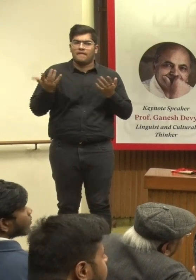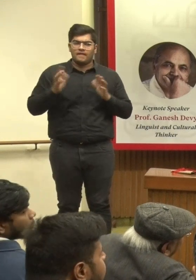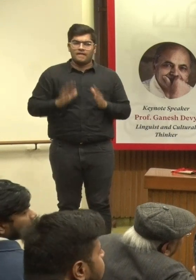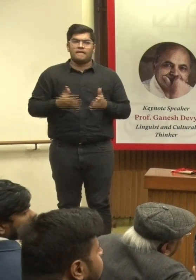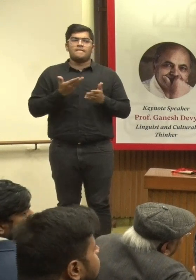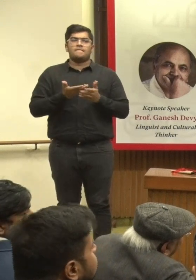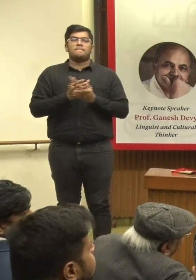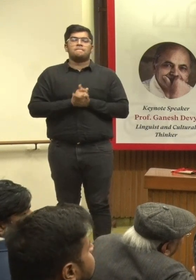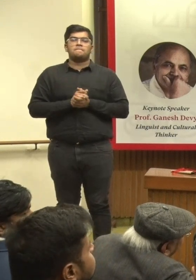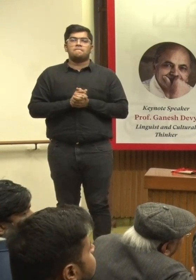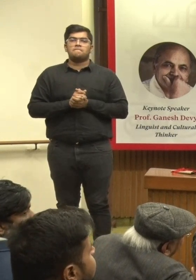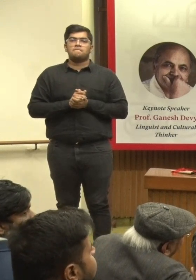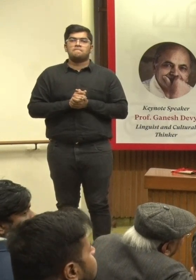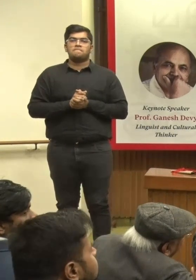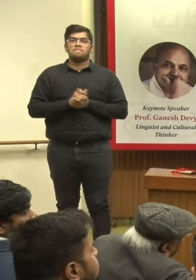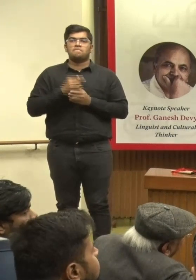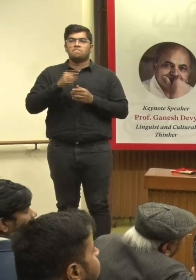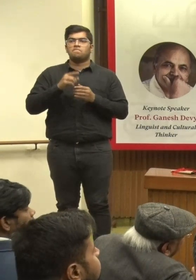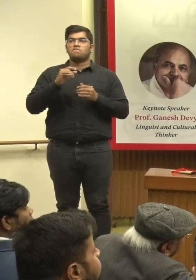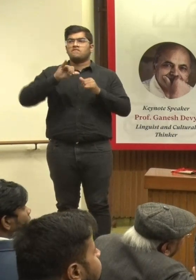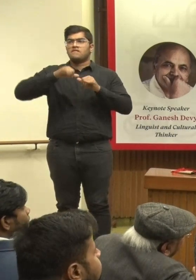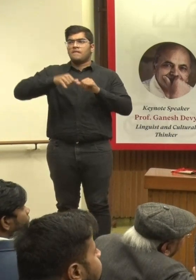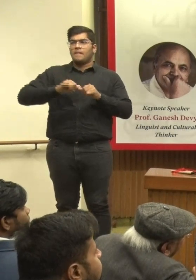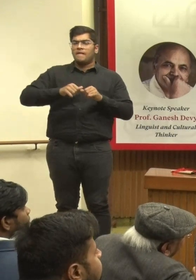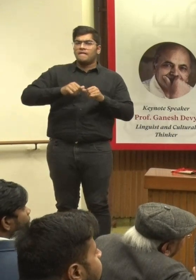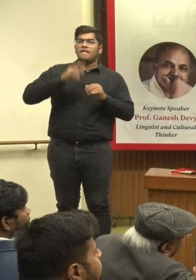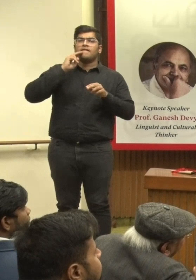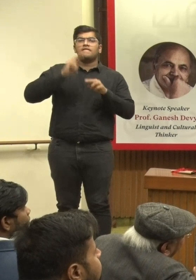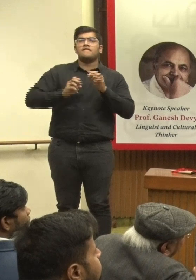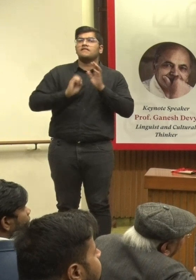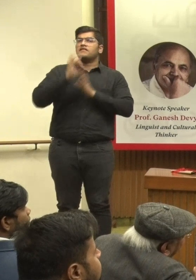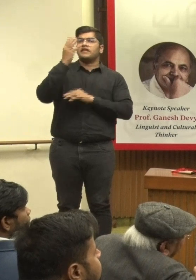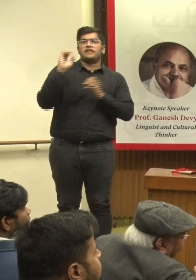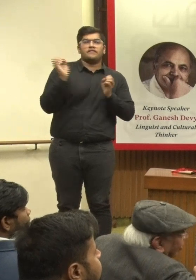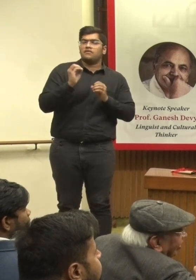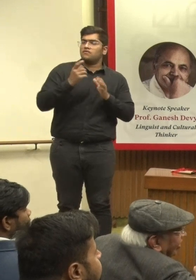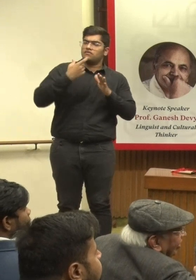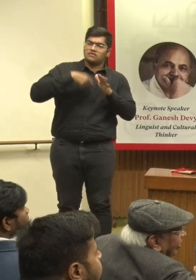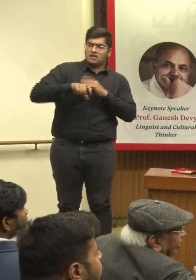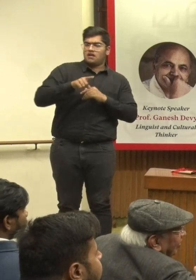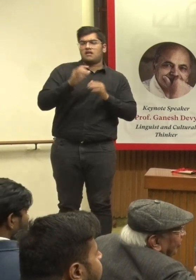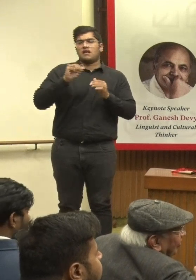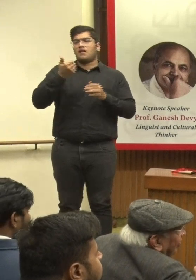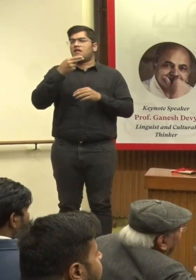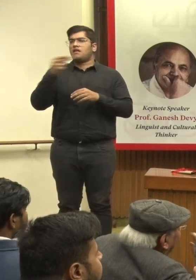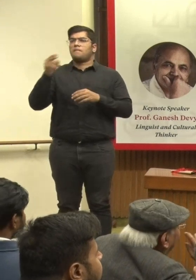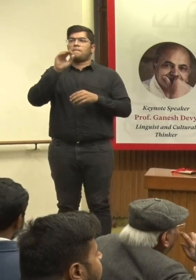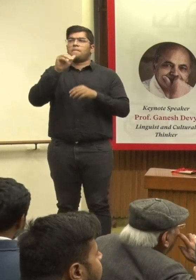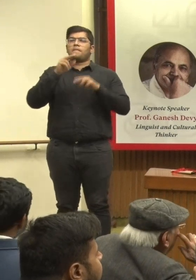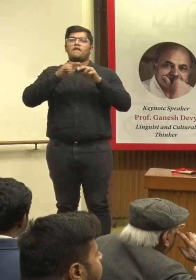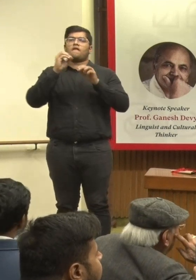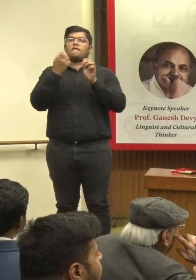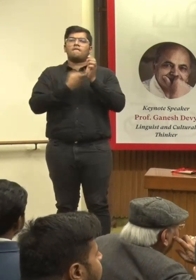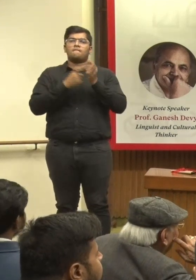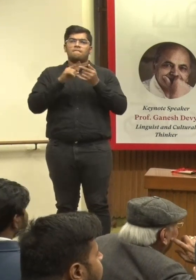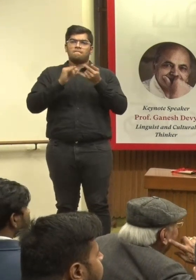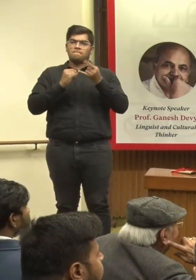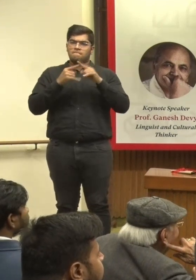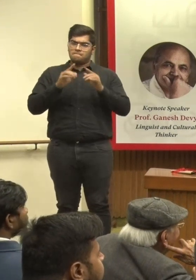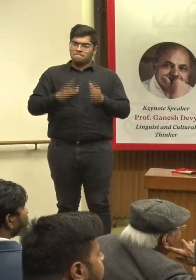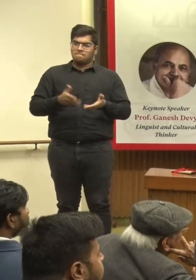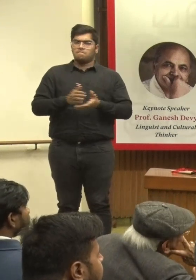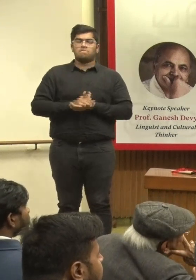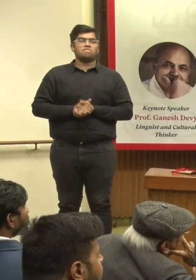Absolute land, absolutely without a single tree is also labeled as forest officially.